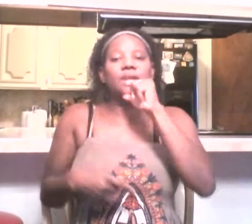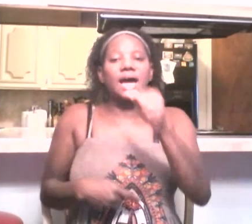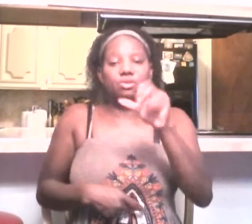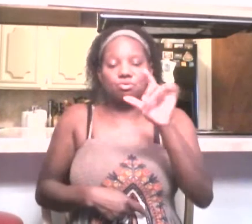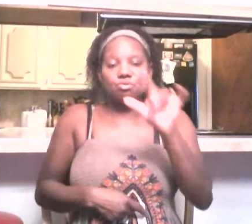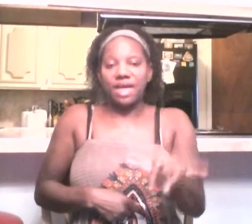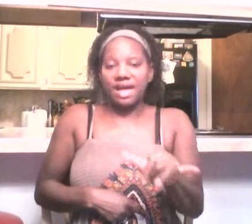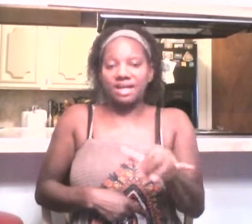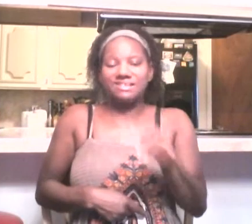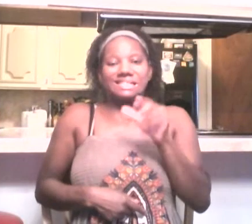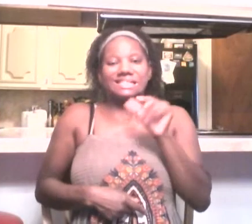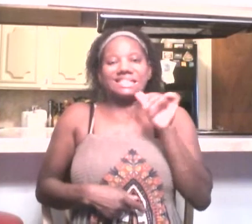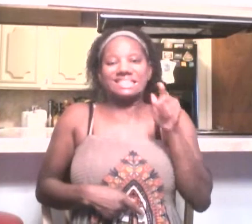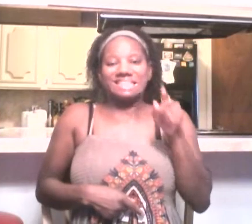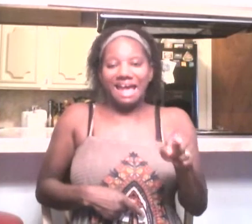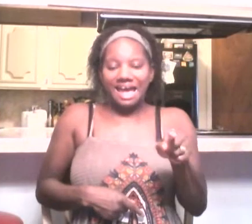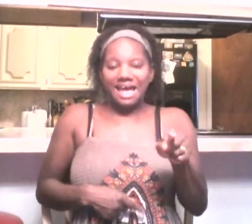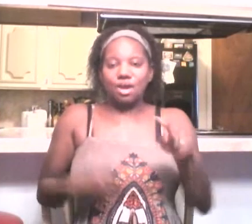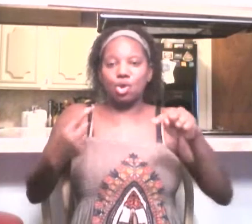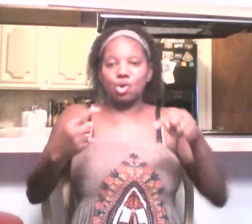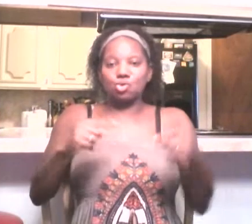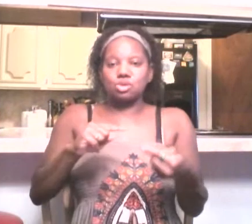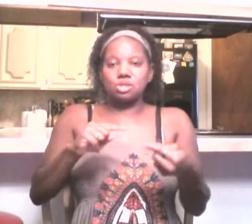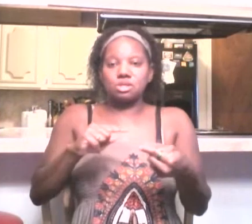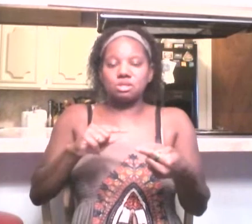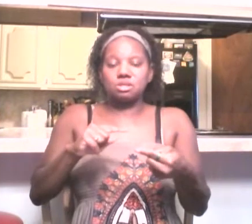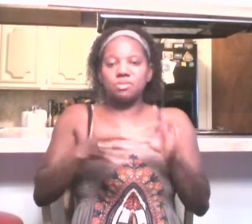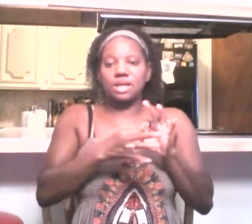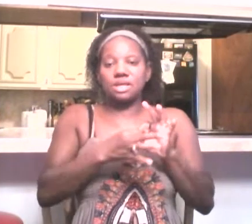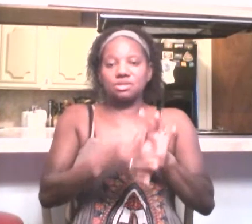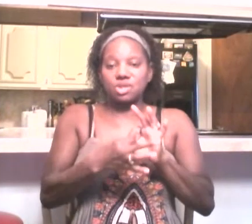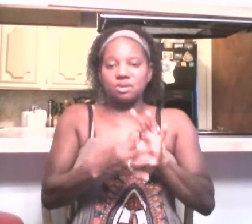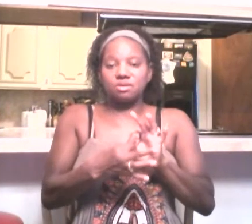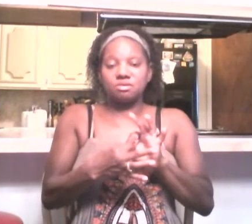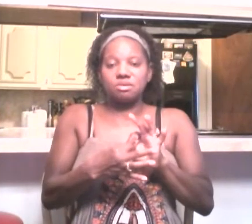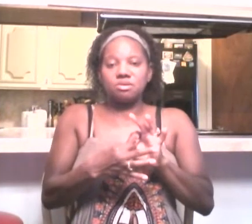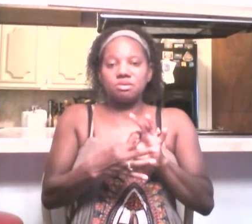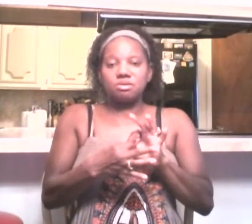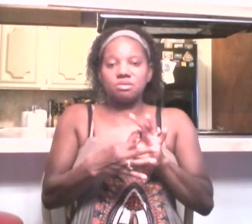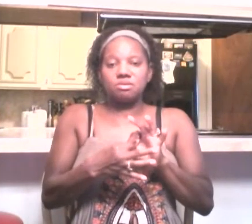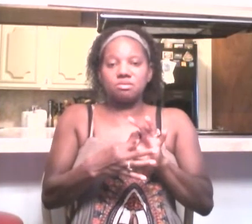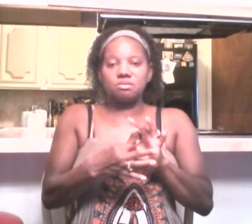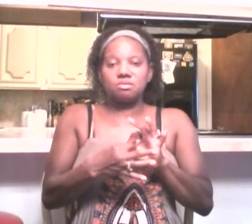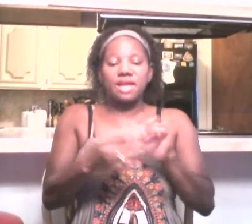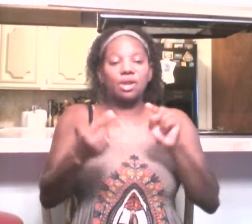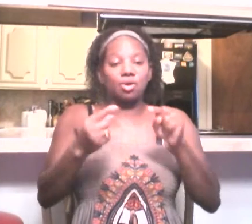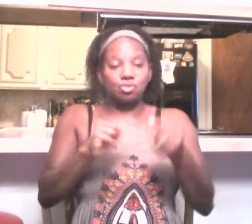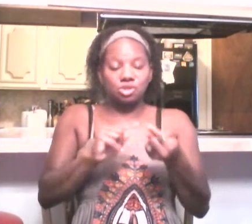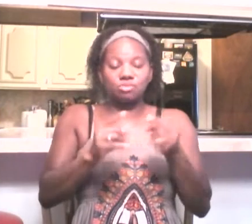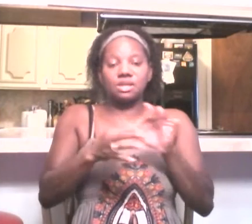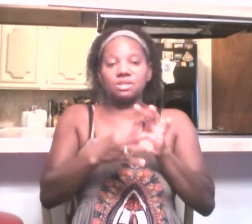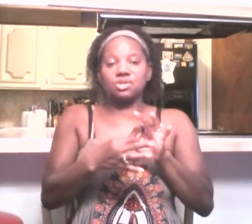not do that, that hurts the relationship. That hurts the relationship.